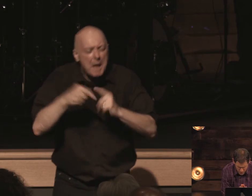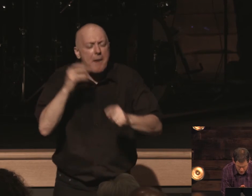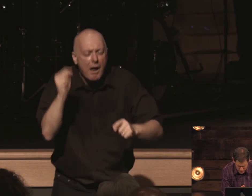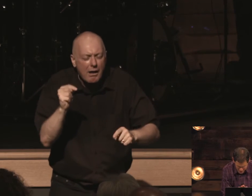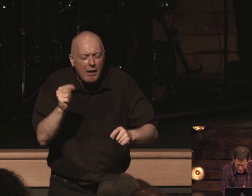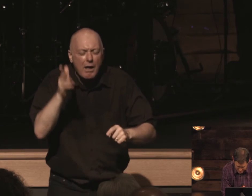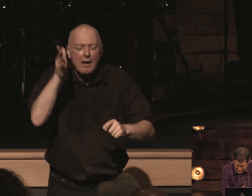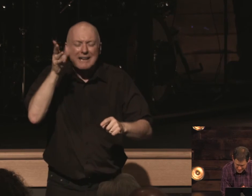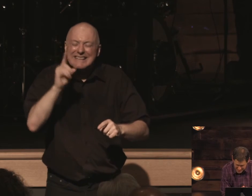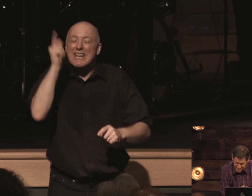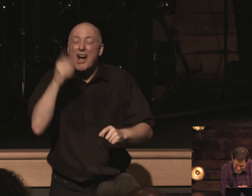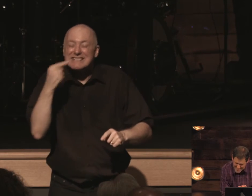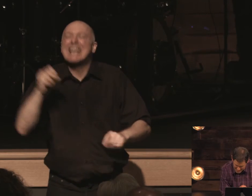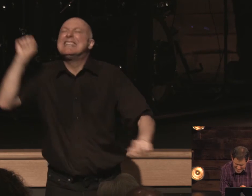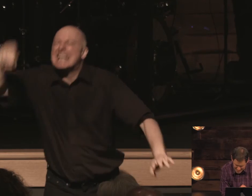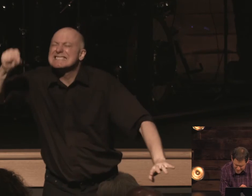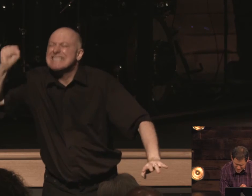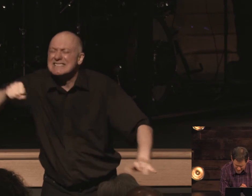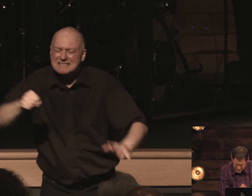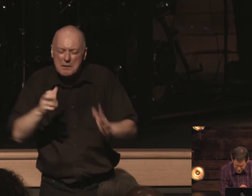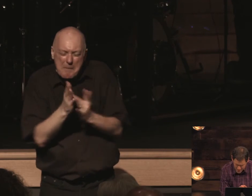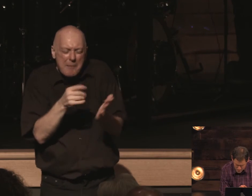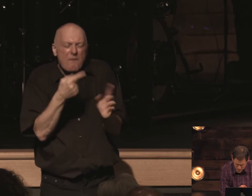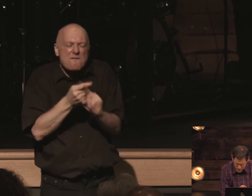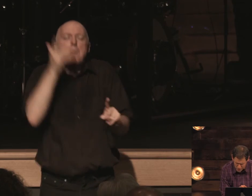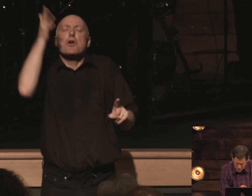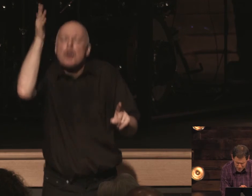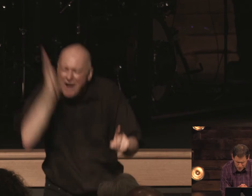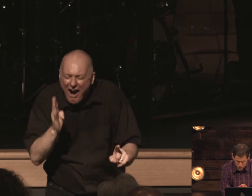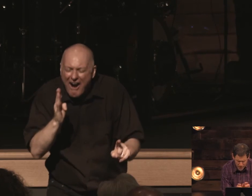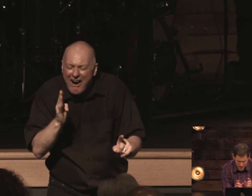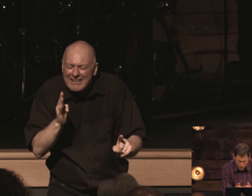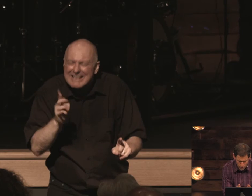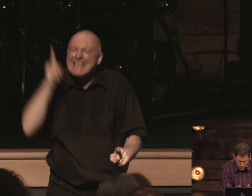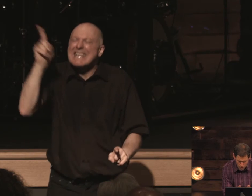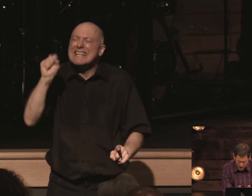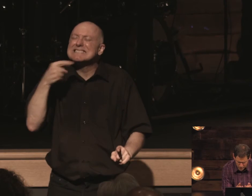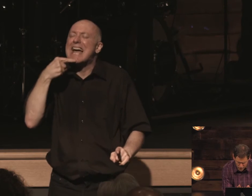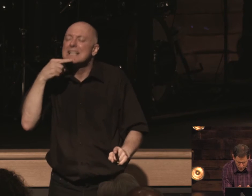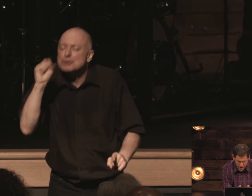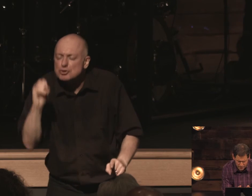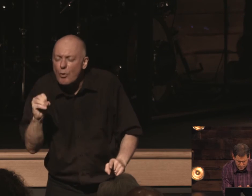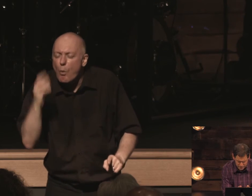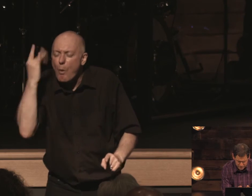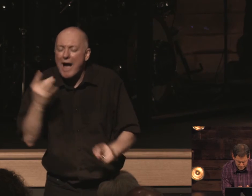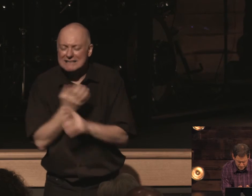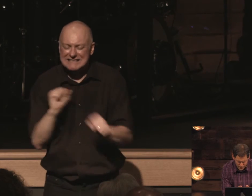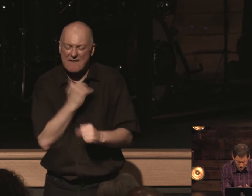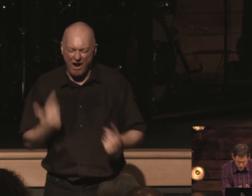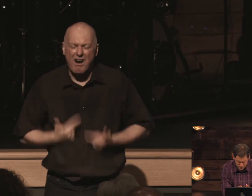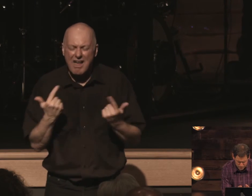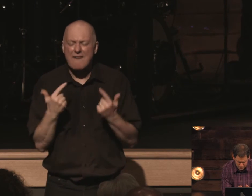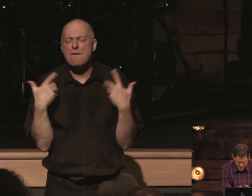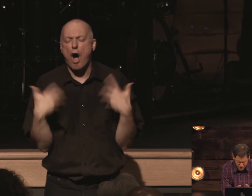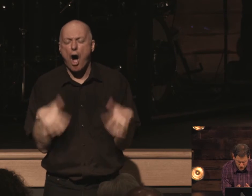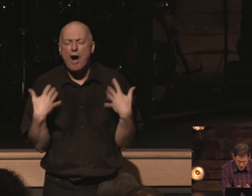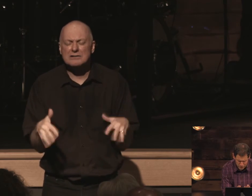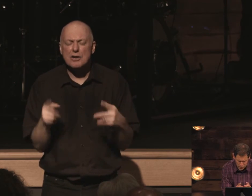really say yes he did yes he did he did say because he said so what he wrote a book why to save our life awesome and to transform